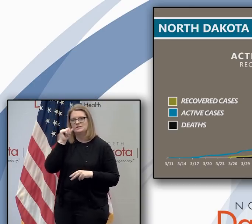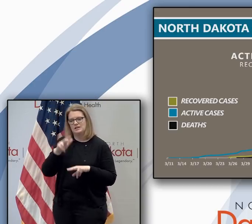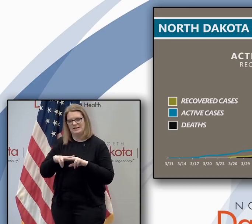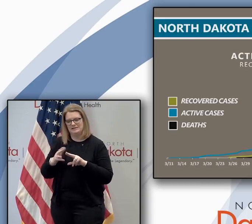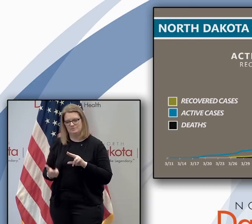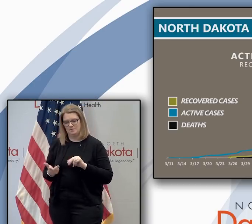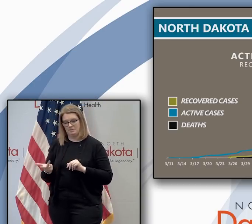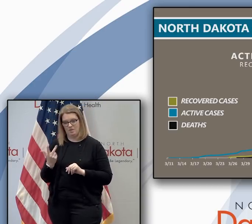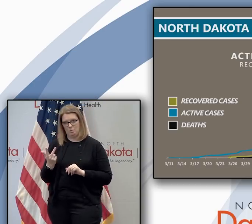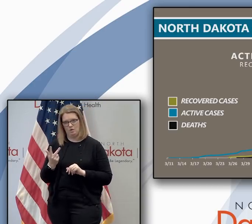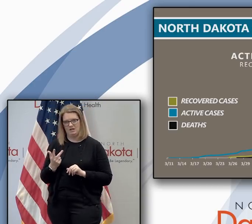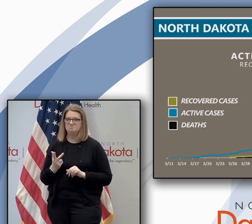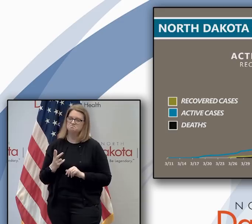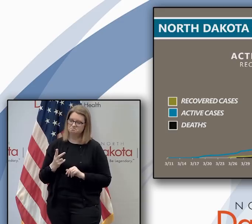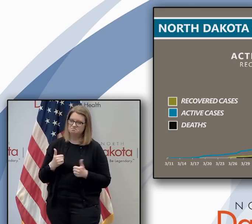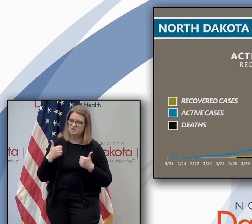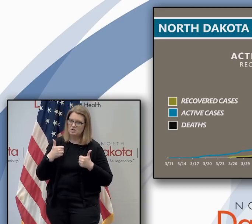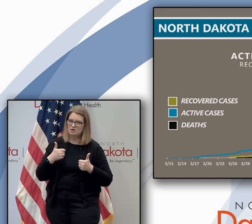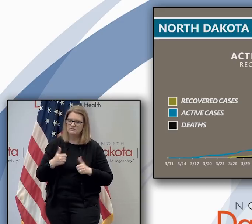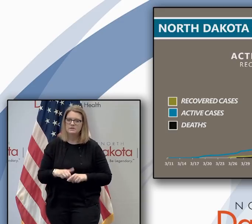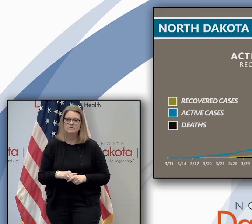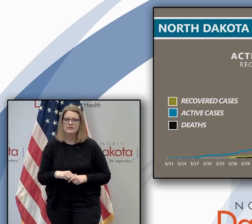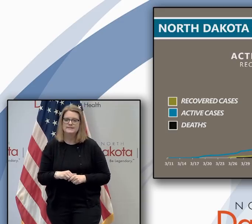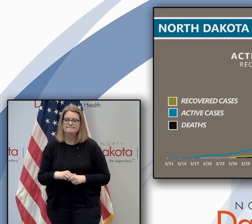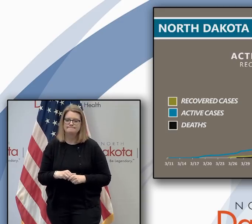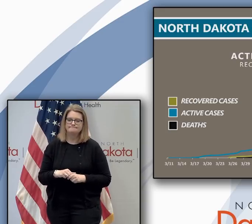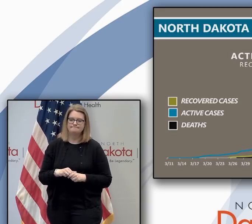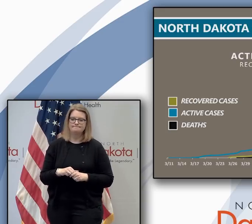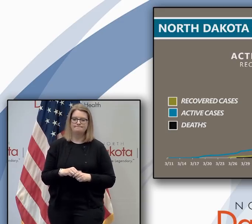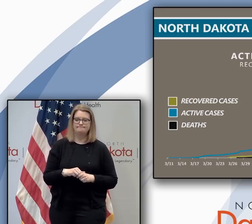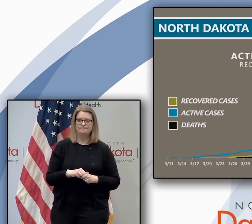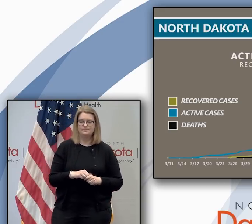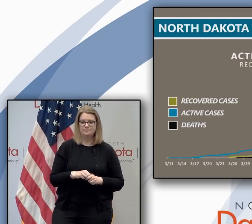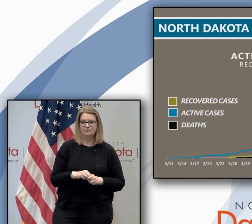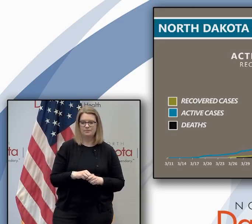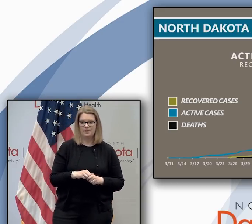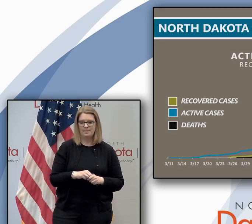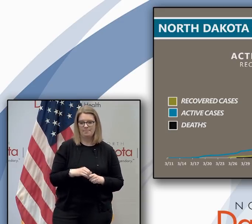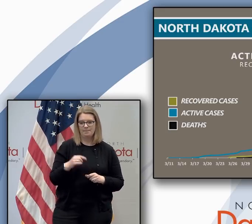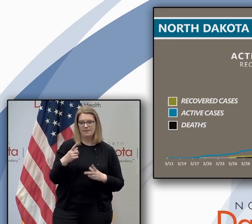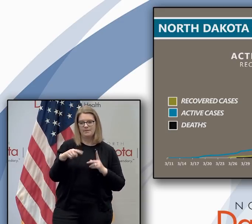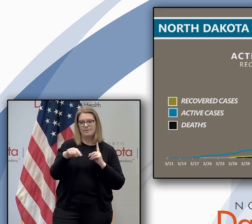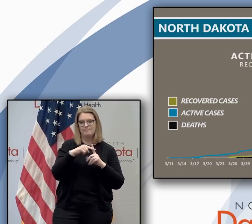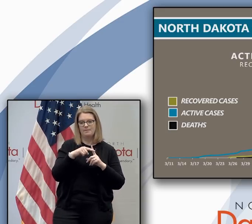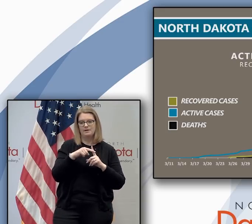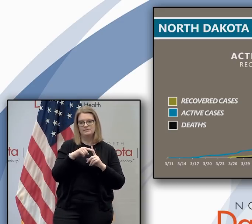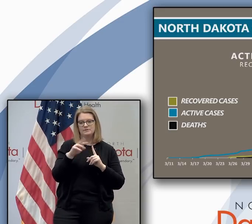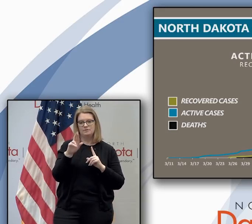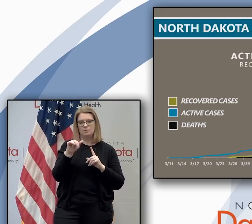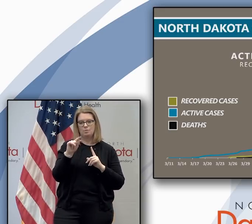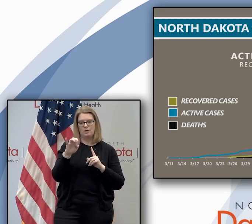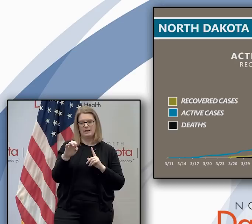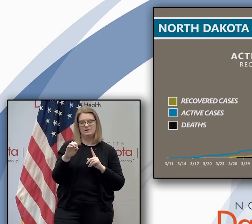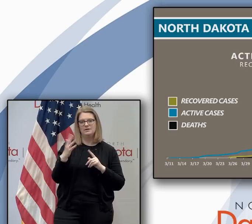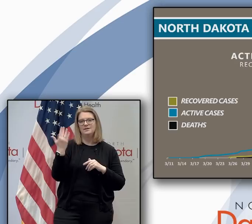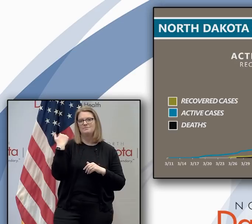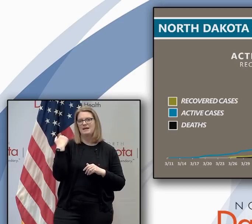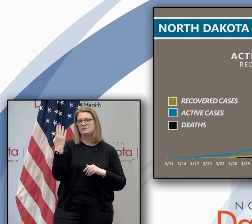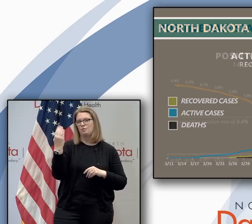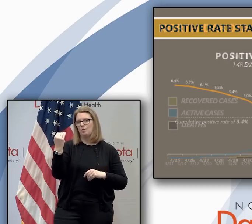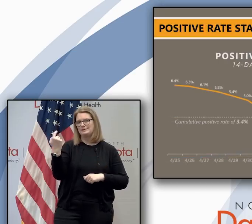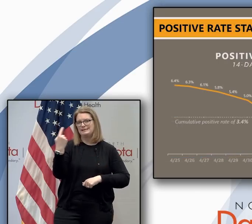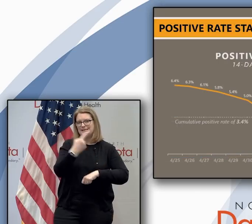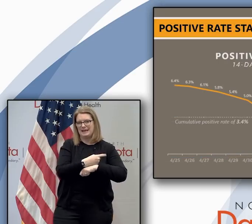That's good. And again, on I think we're going to come up here with the positive rate over the 14